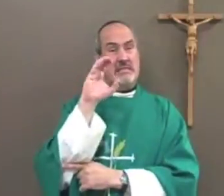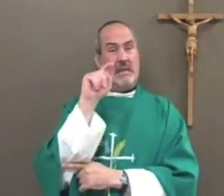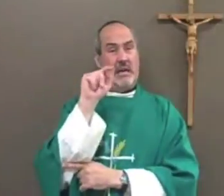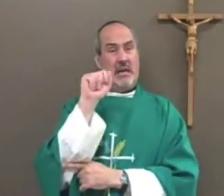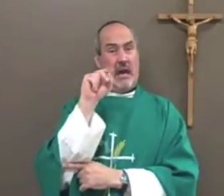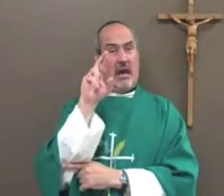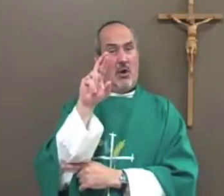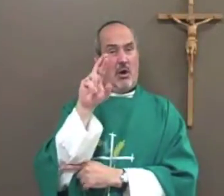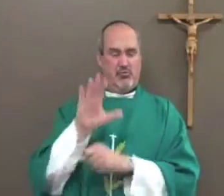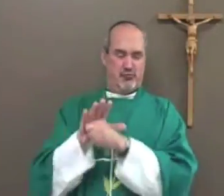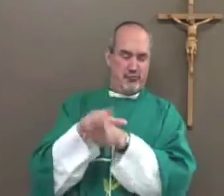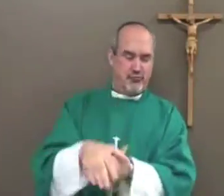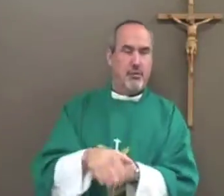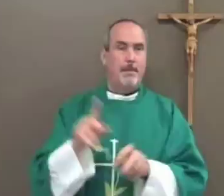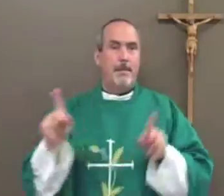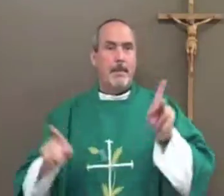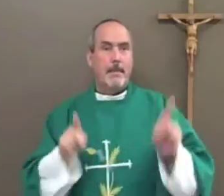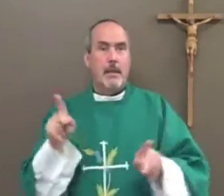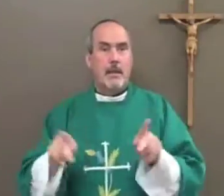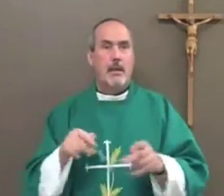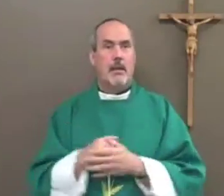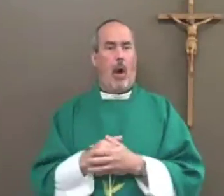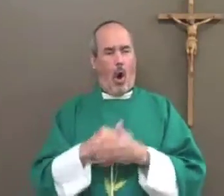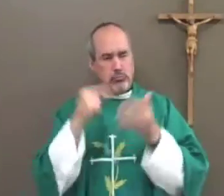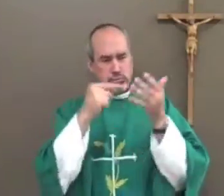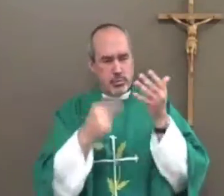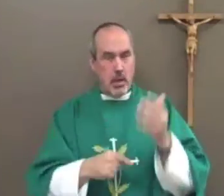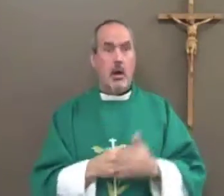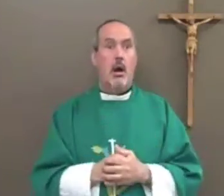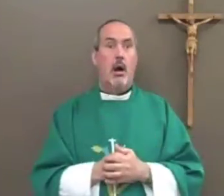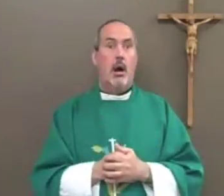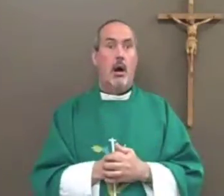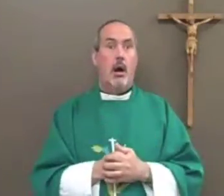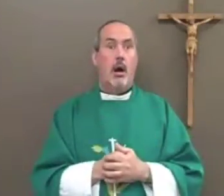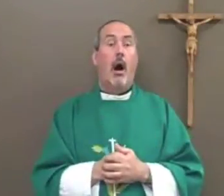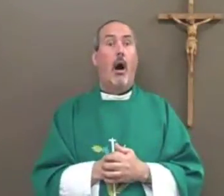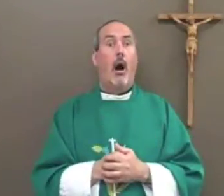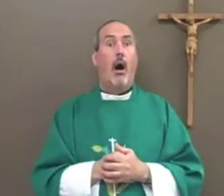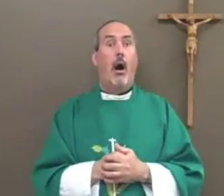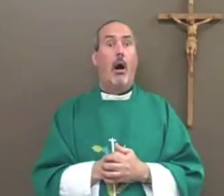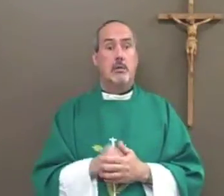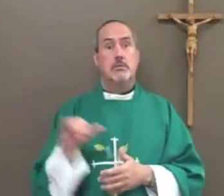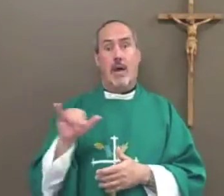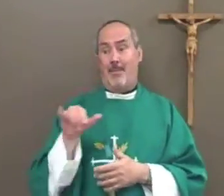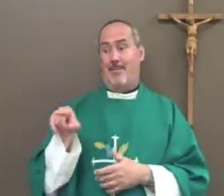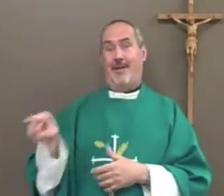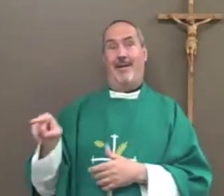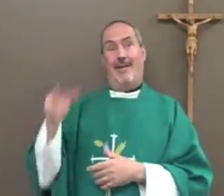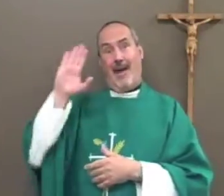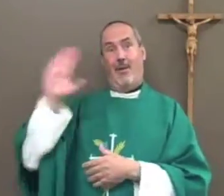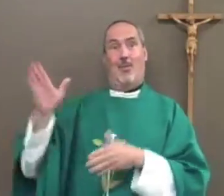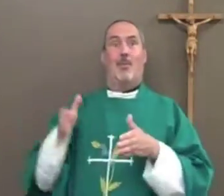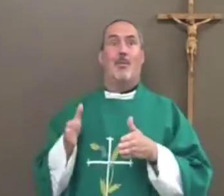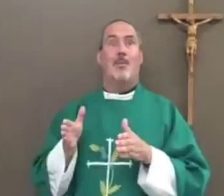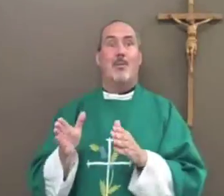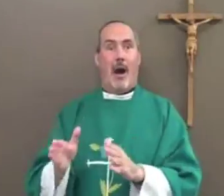When people have followed worldly ways, we see wars, we see dictators that have persecuted entire groups of